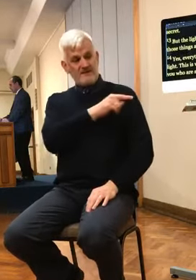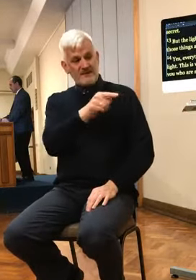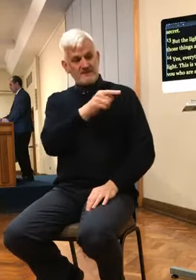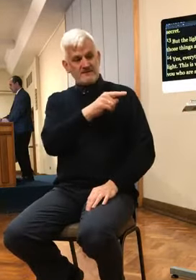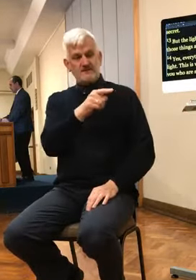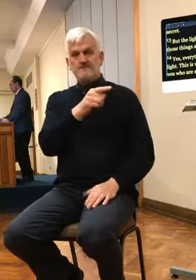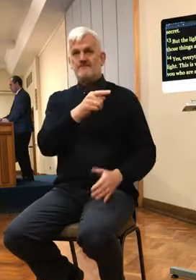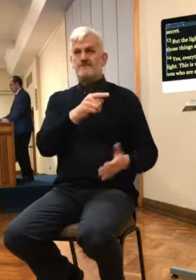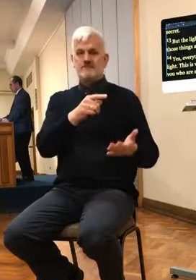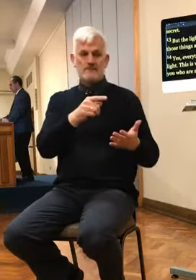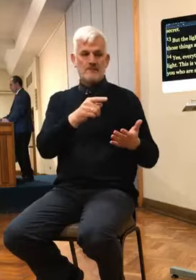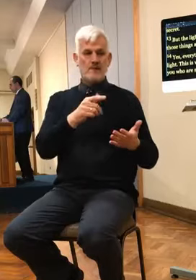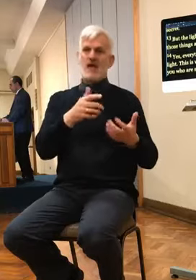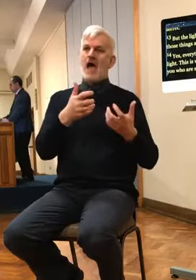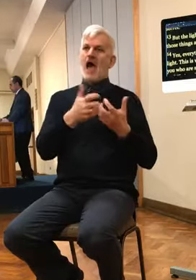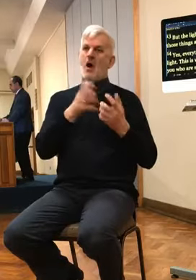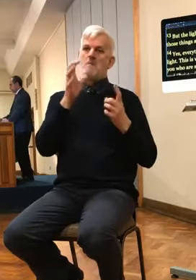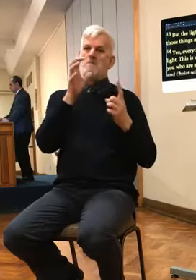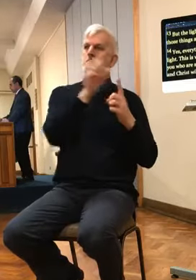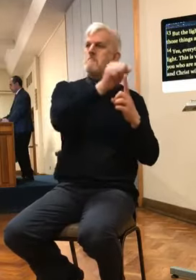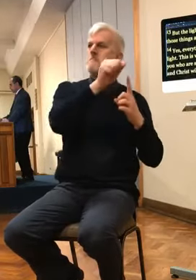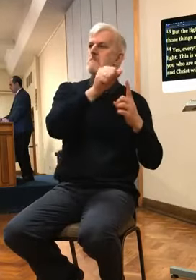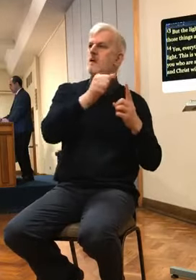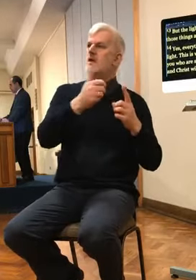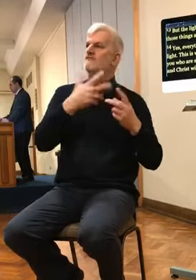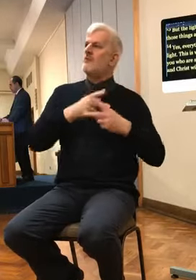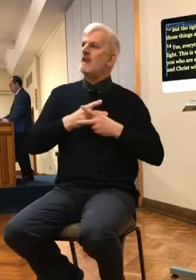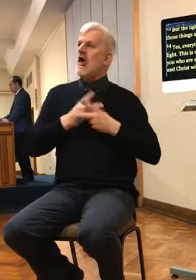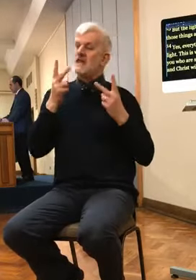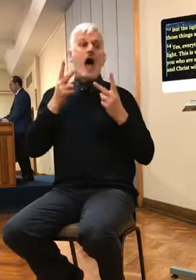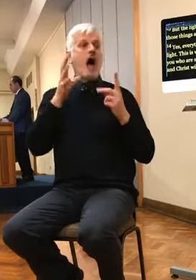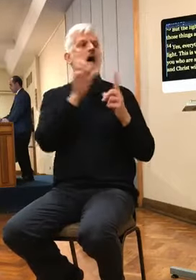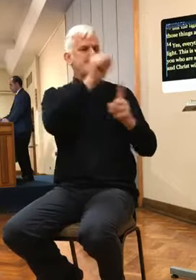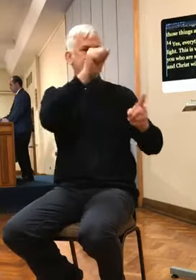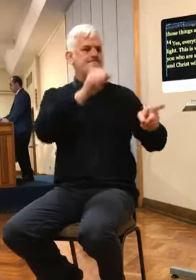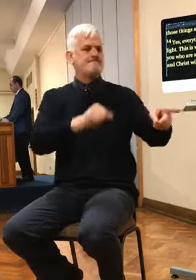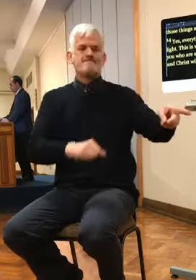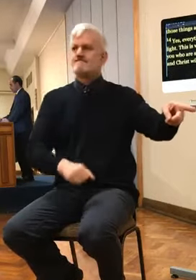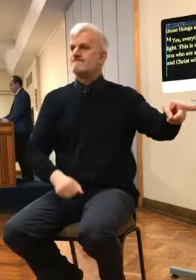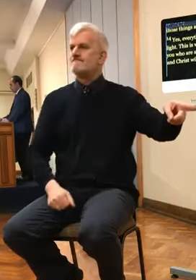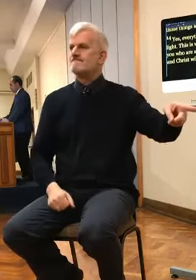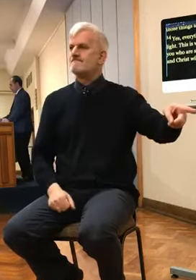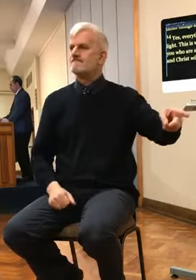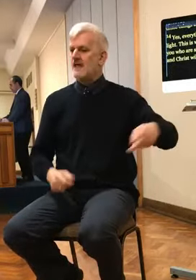manifest by the light. For whatsoever doth make manifest is light.